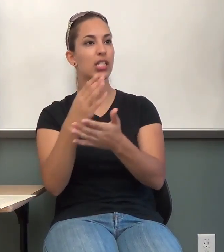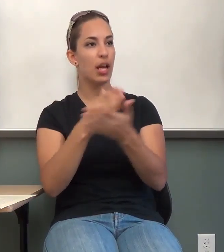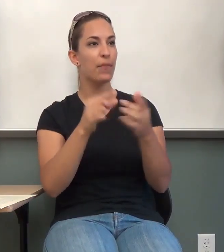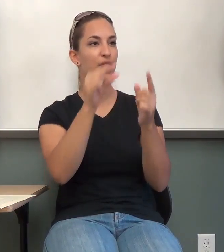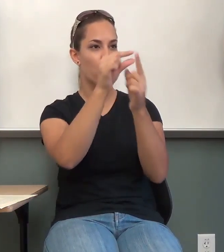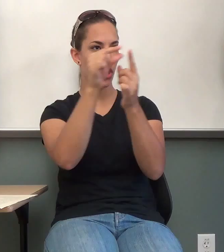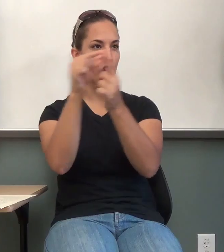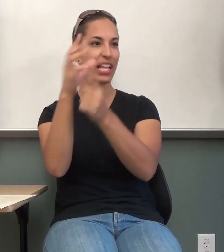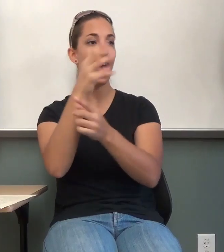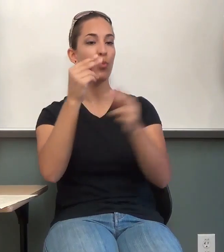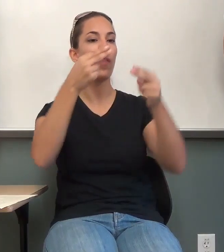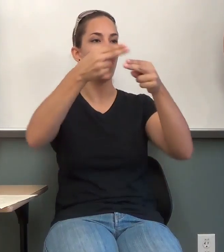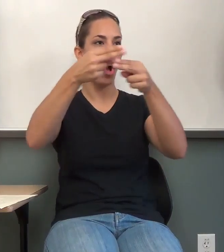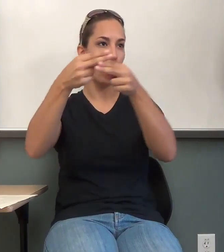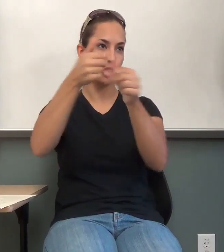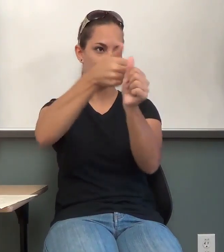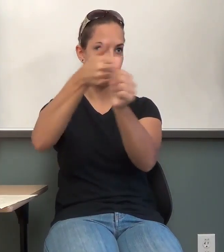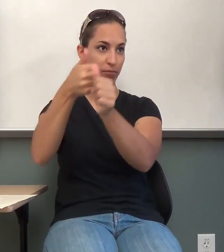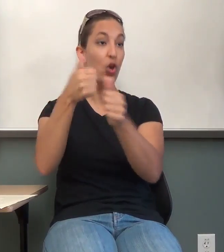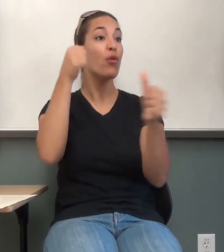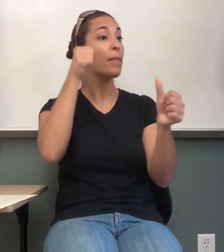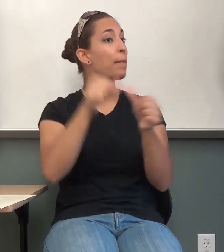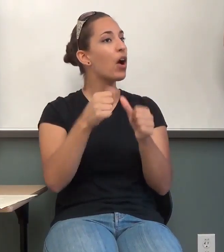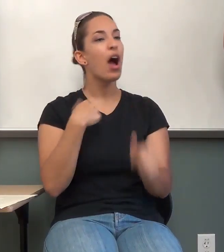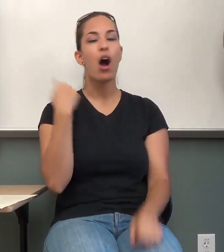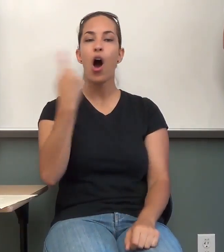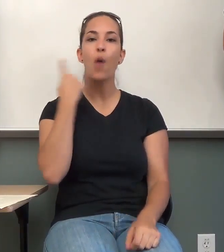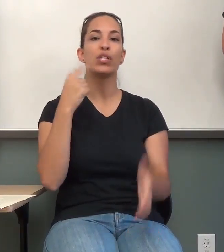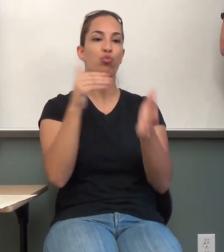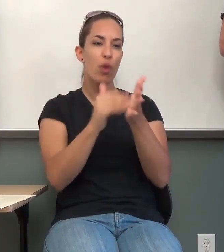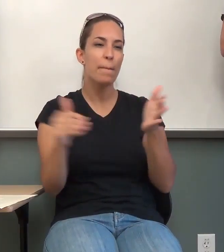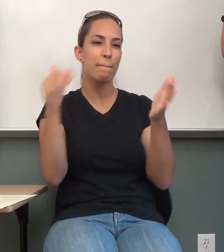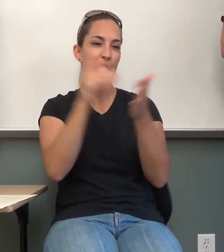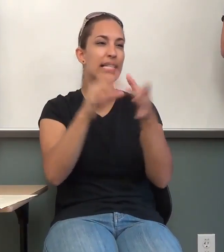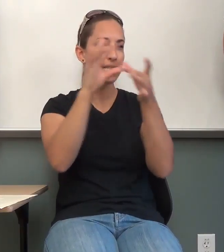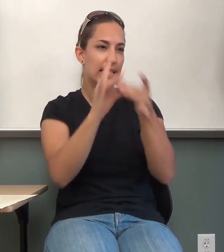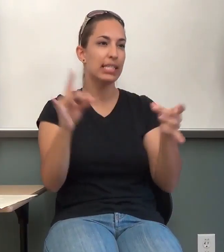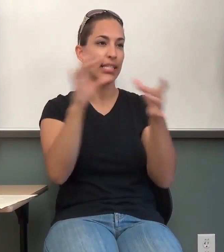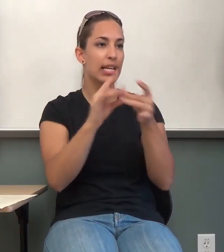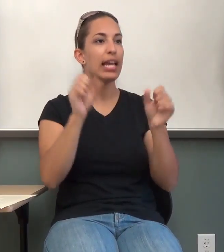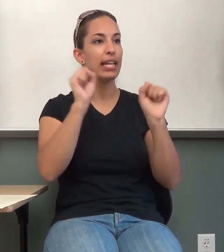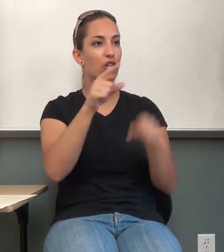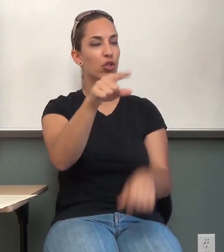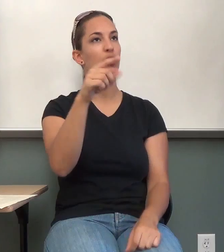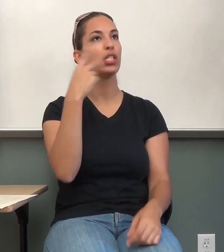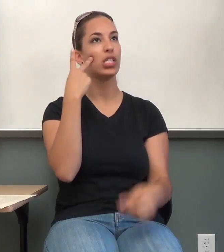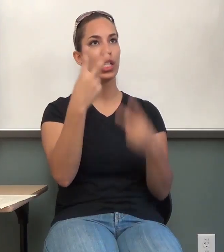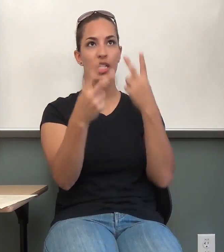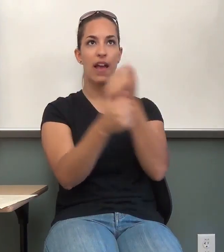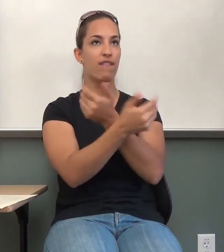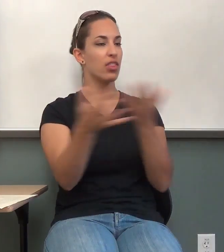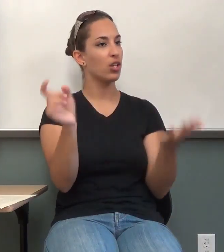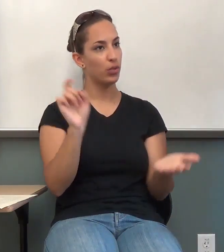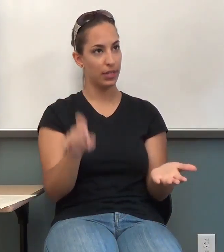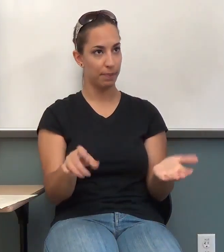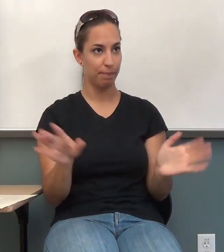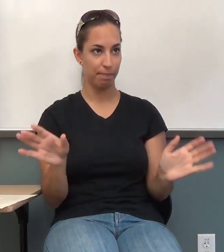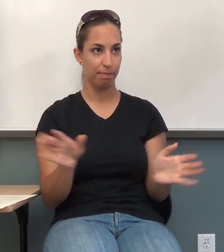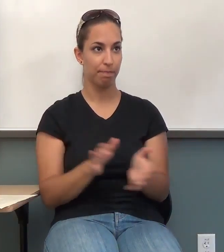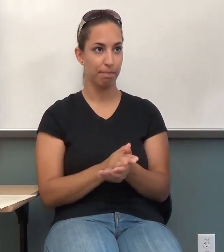terminology. Remember, I always repeat myself every class so that you get to see all the information you need. How about number three? Who wants to do number three for